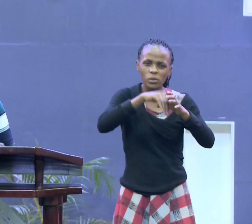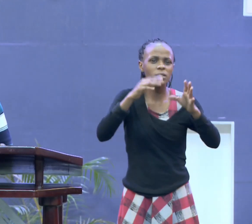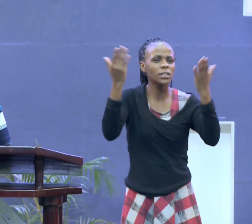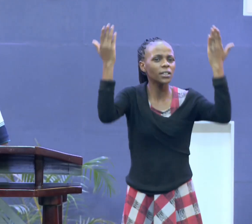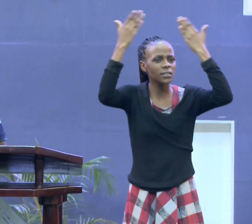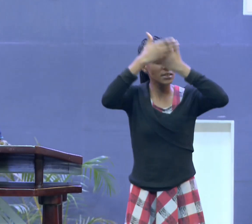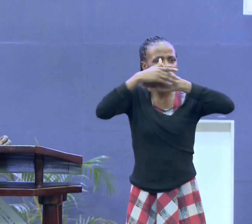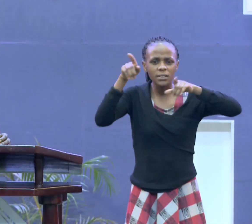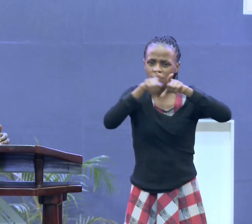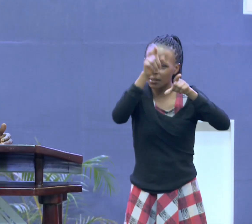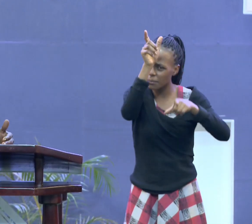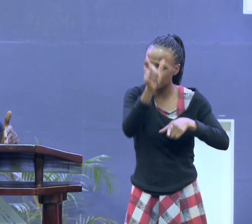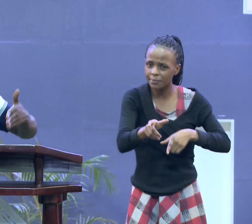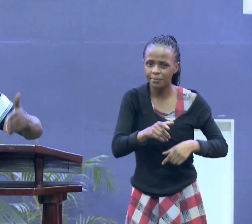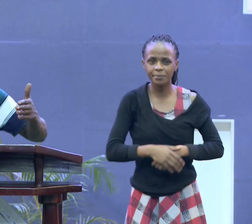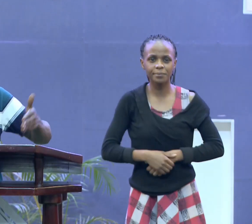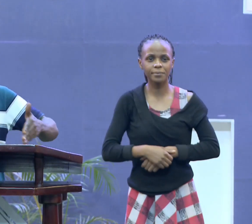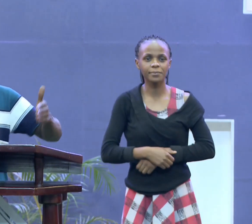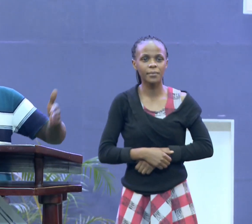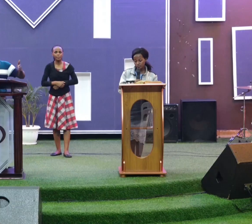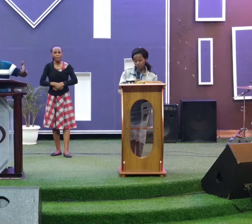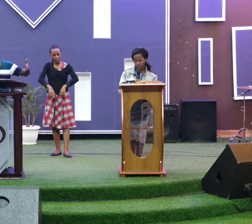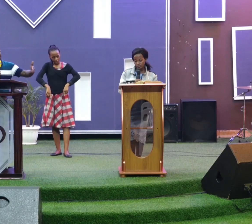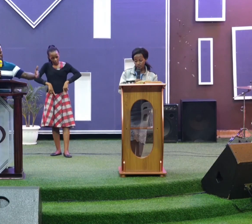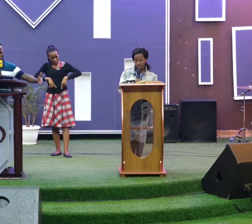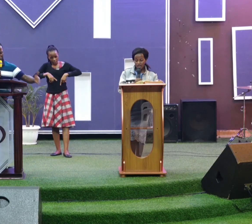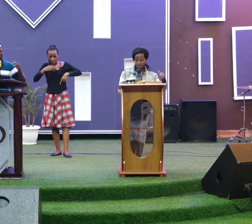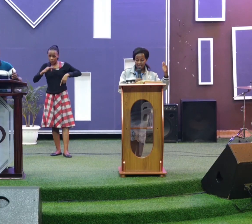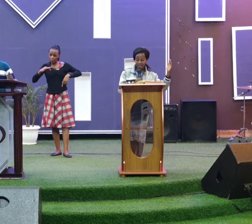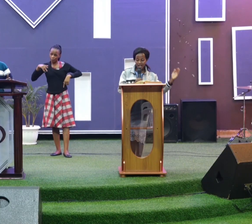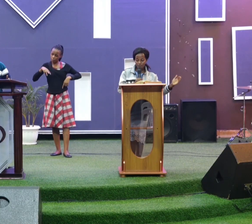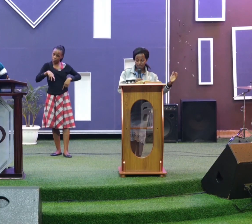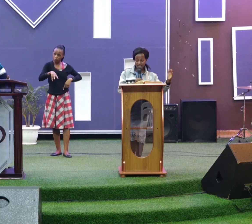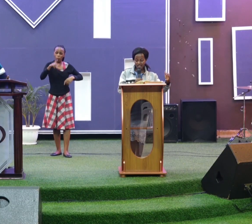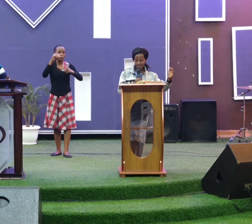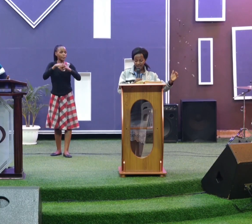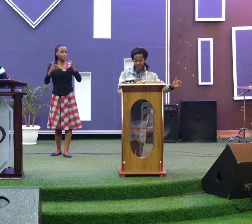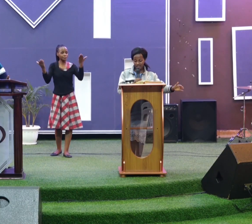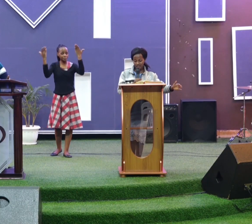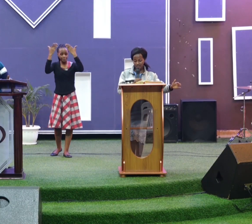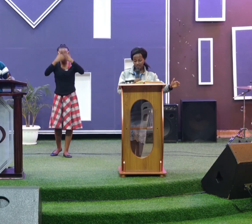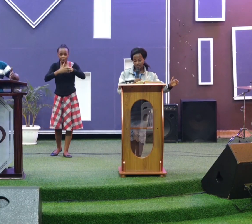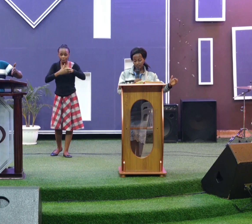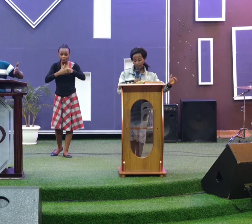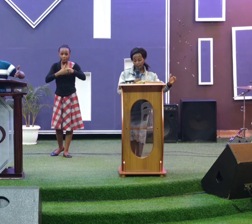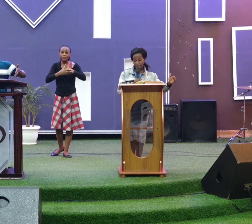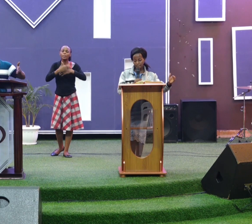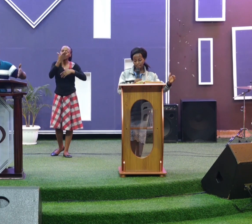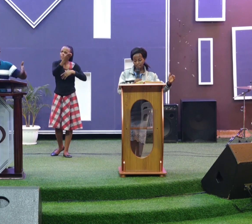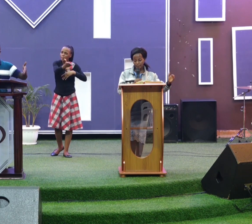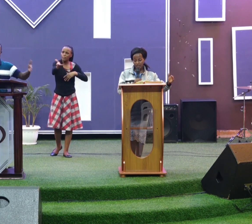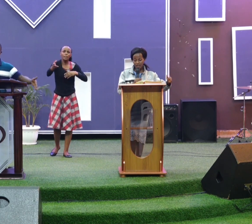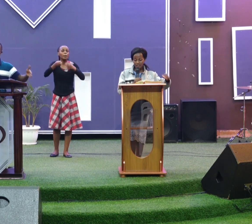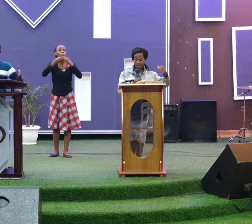you ever walked in darkness as a person? Obulamu obwo bw'okutambulira mu kisikiza. That life of staying in darkness. Waliwo ebintu bingi